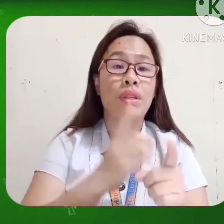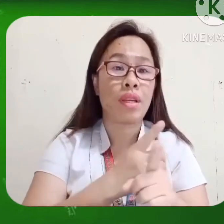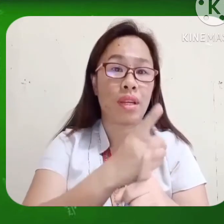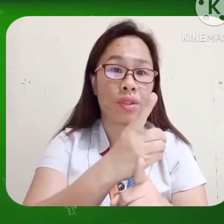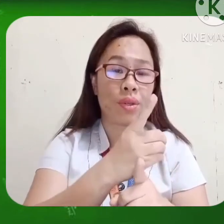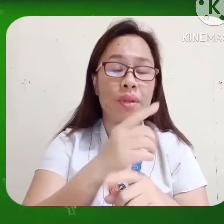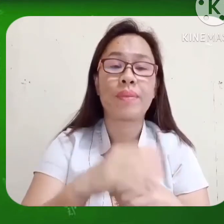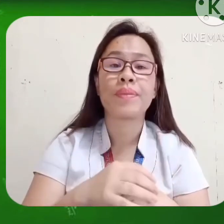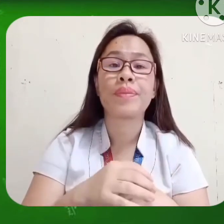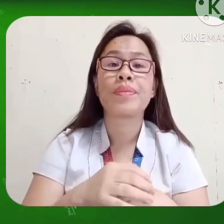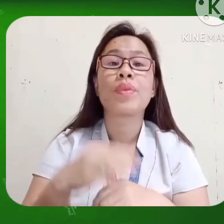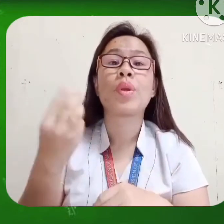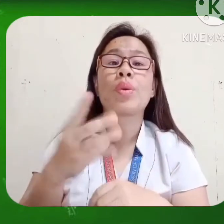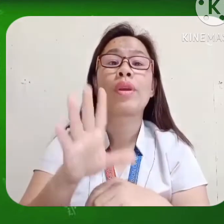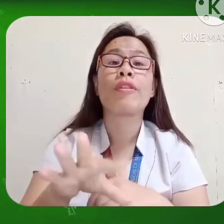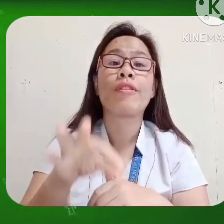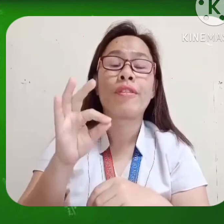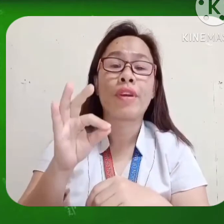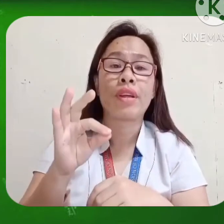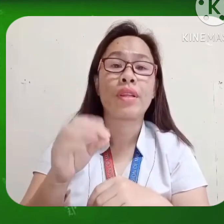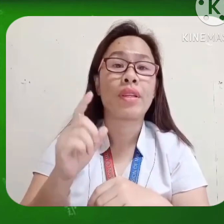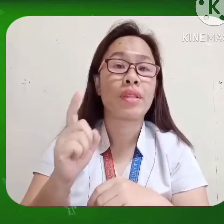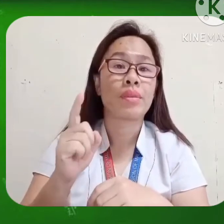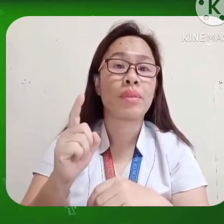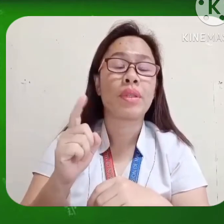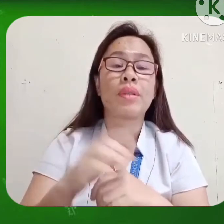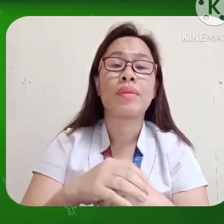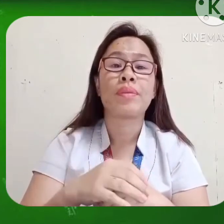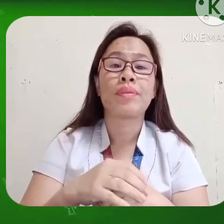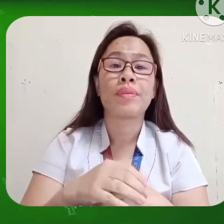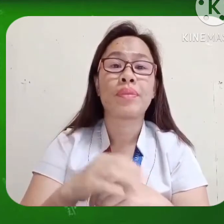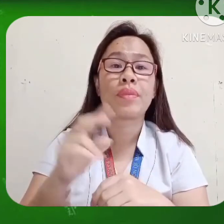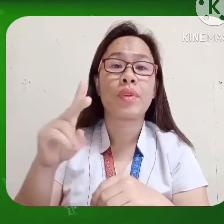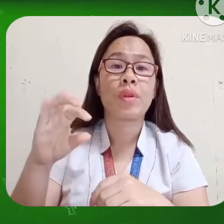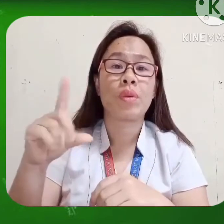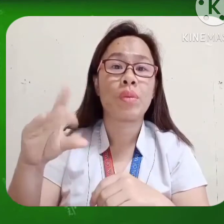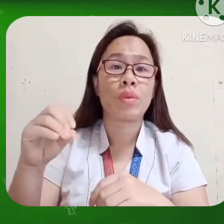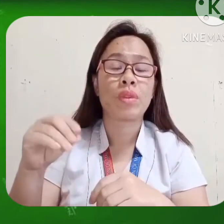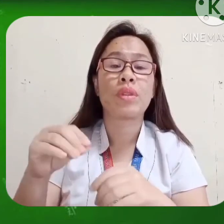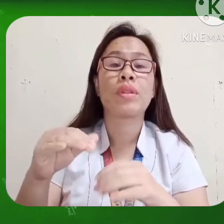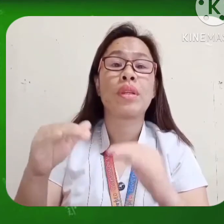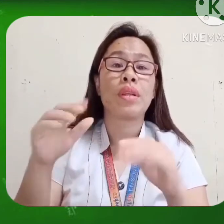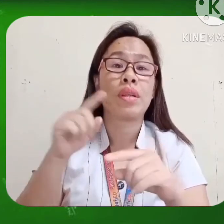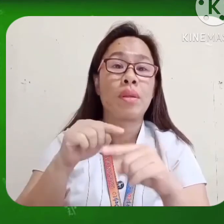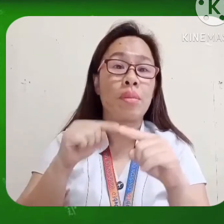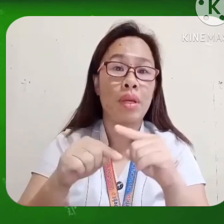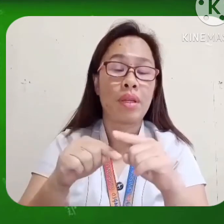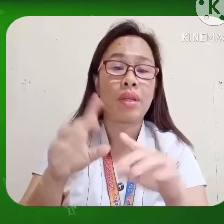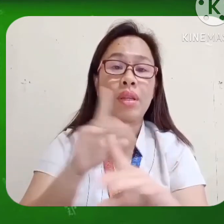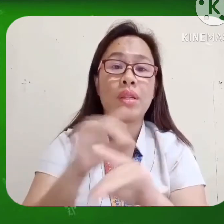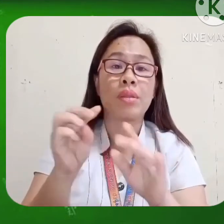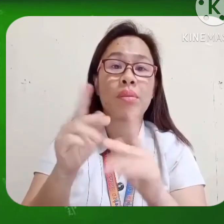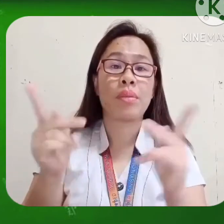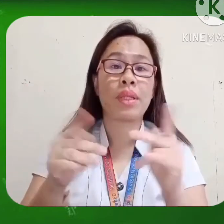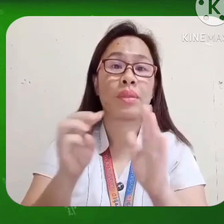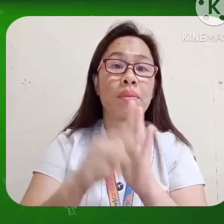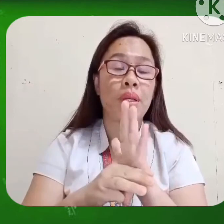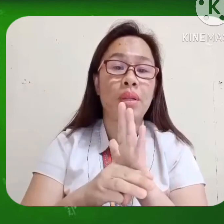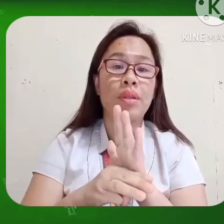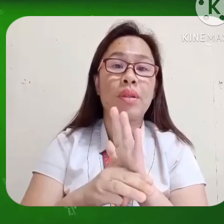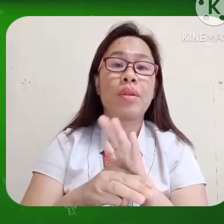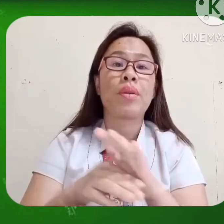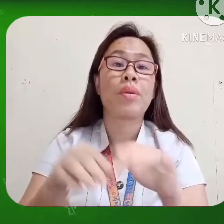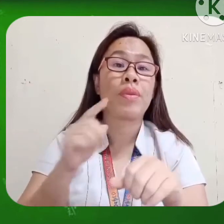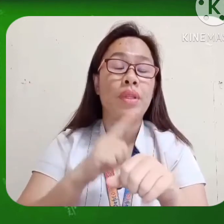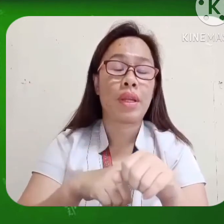with direction. We can find the average velocity by dividing displacement over